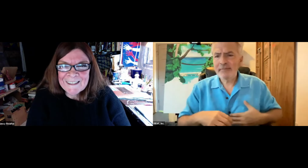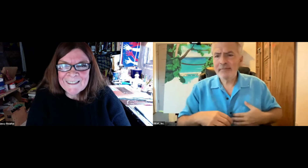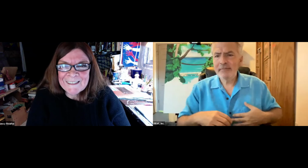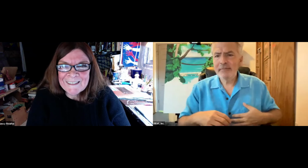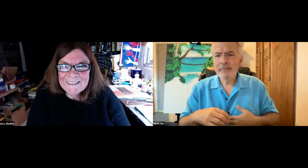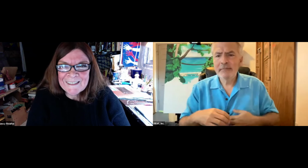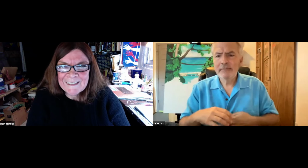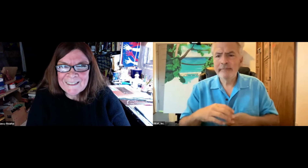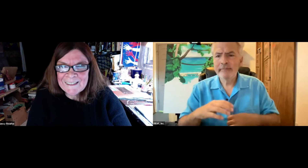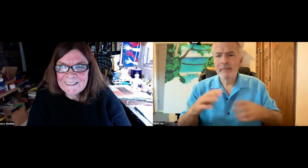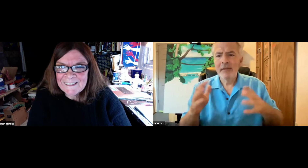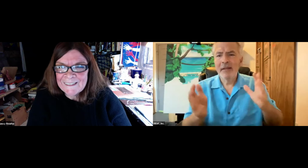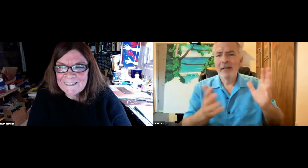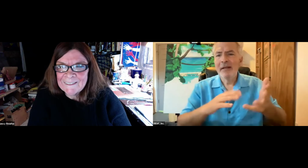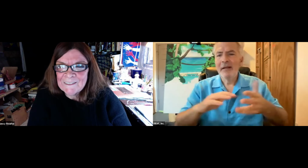exciting.